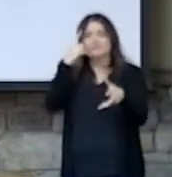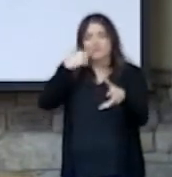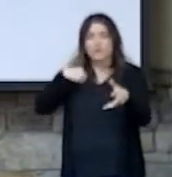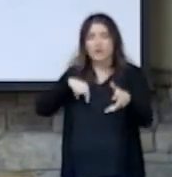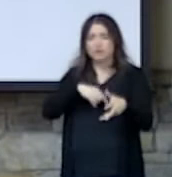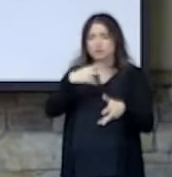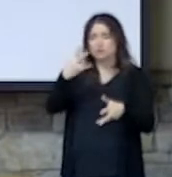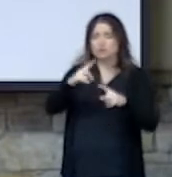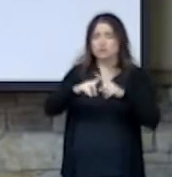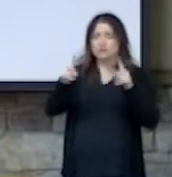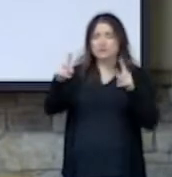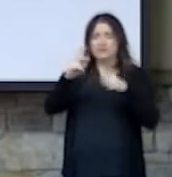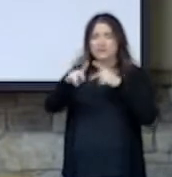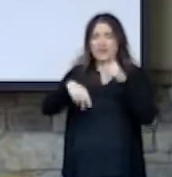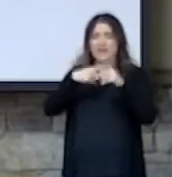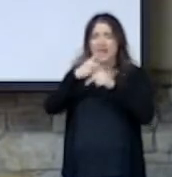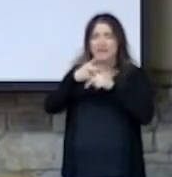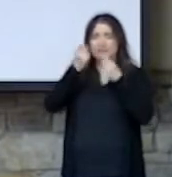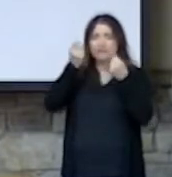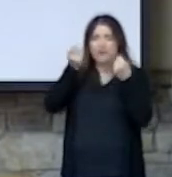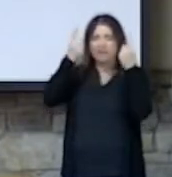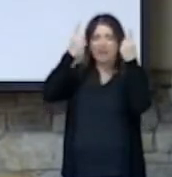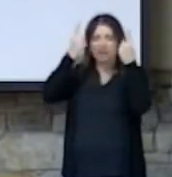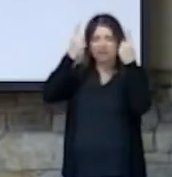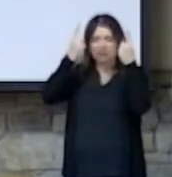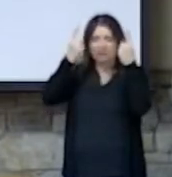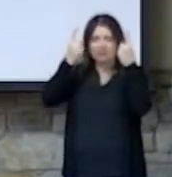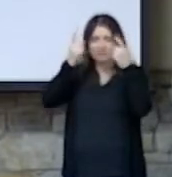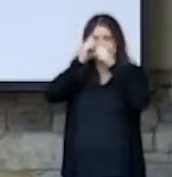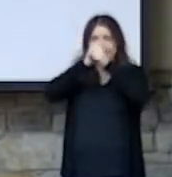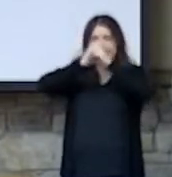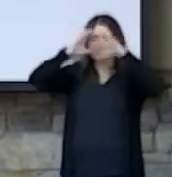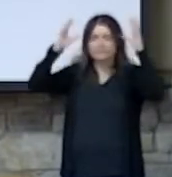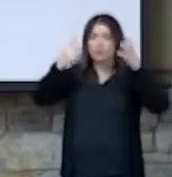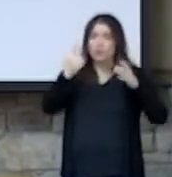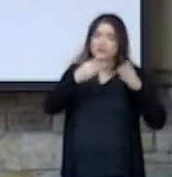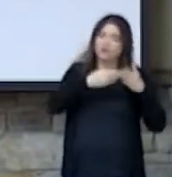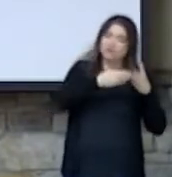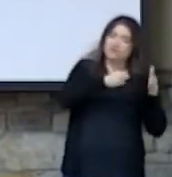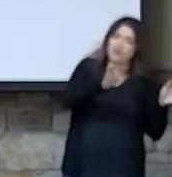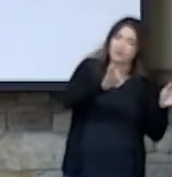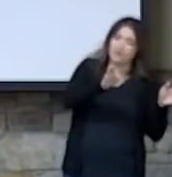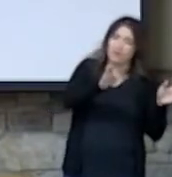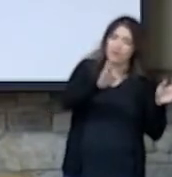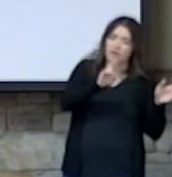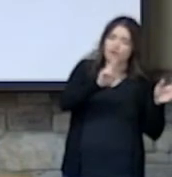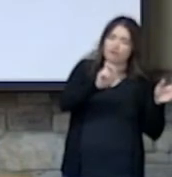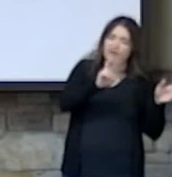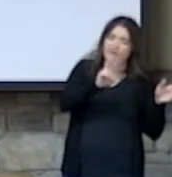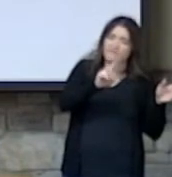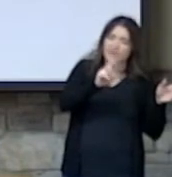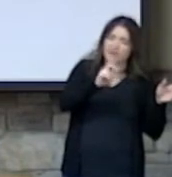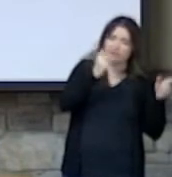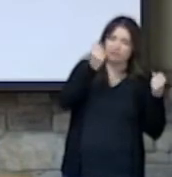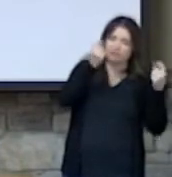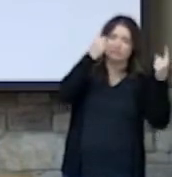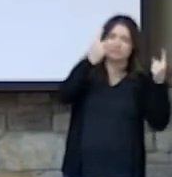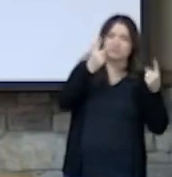revelation. One is called general revelation, and if you want, just turn in your Bibles with me to Romans chapter 1.